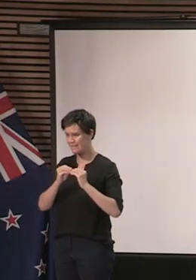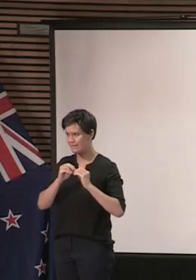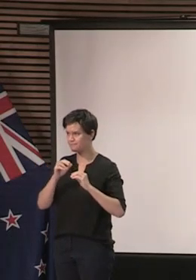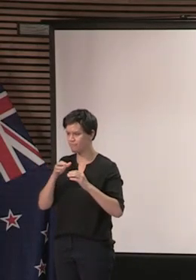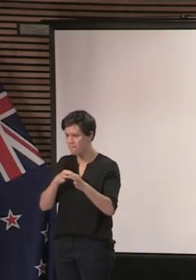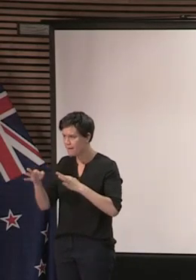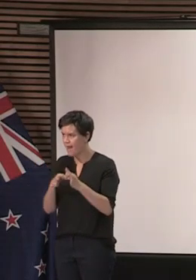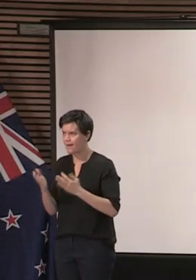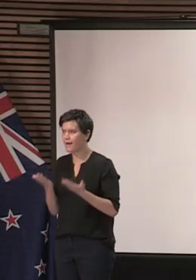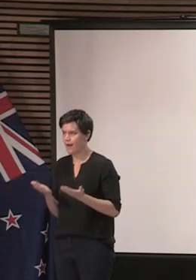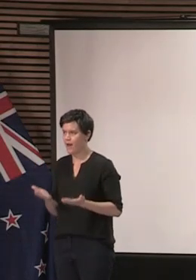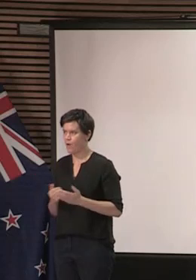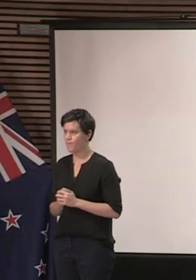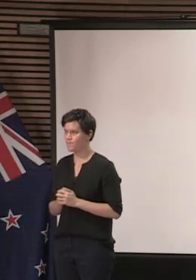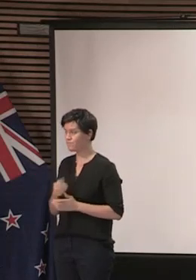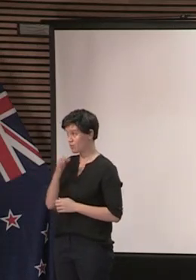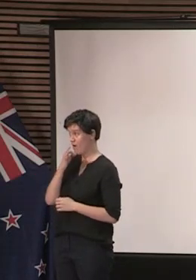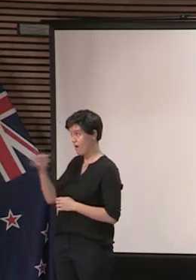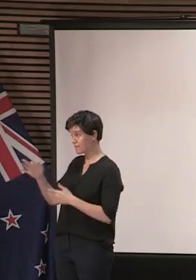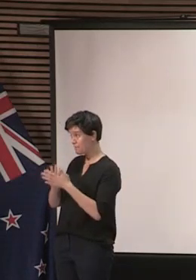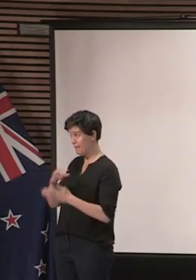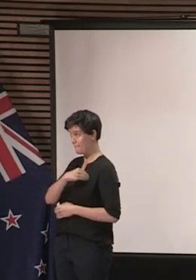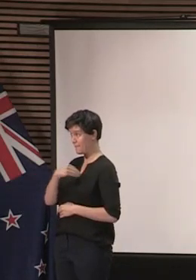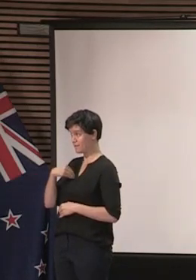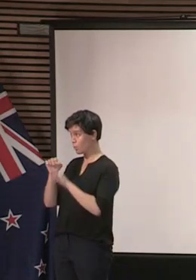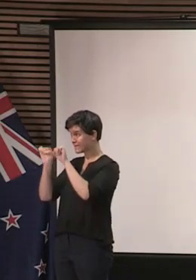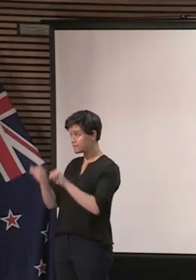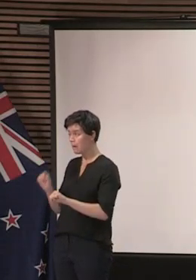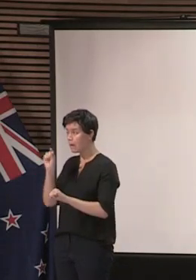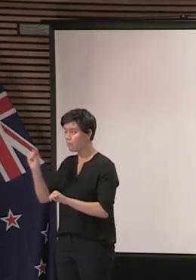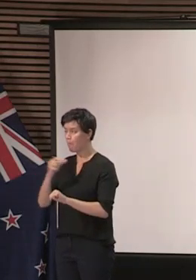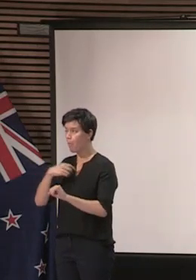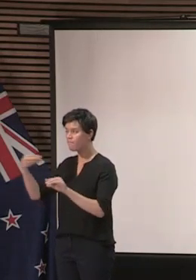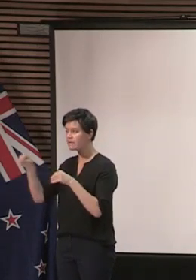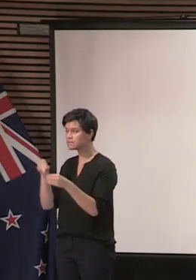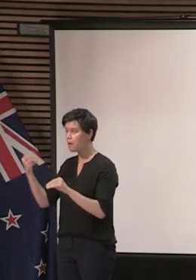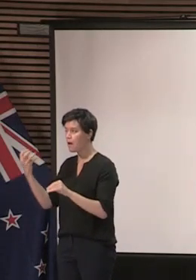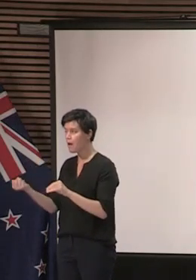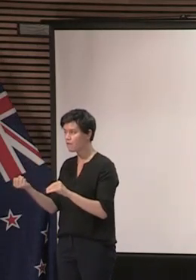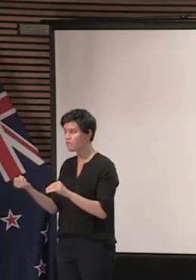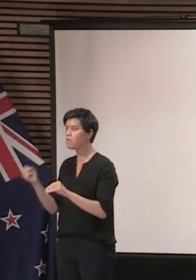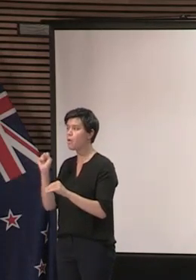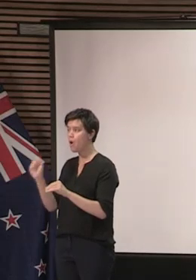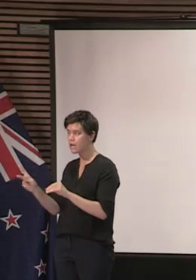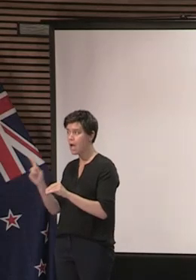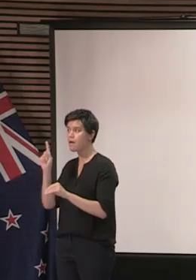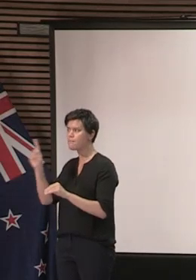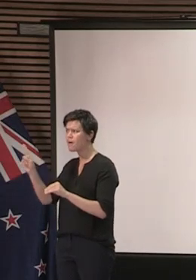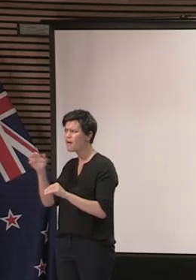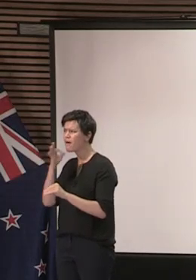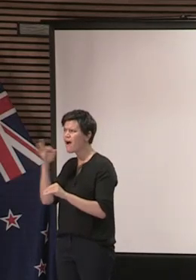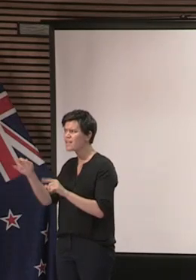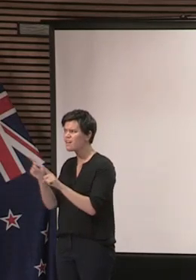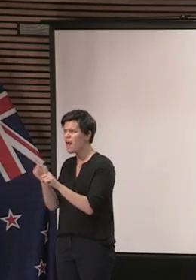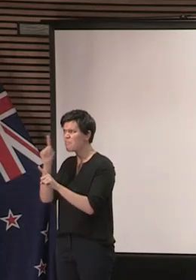3. We give that a little bit more flexibility for that. It certainly will. And also, will. what is the pressure in terms of the